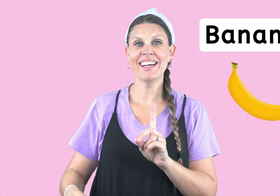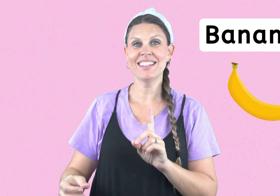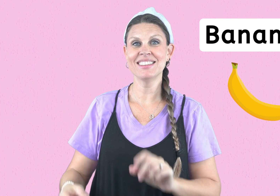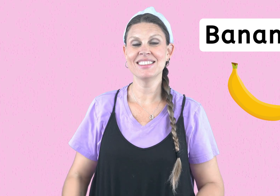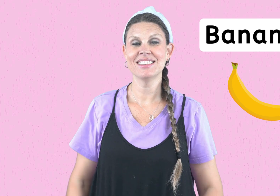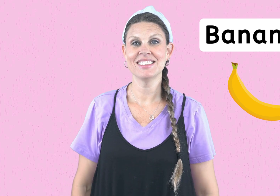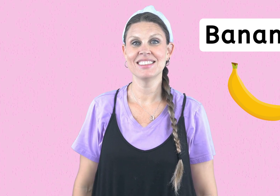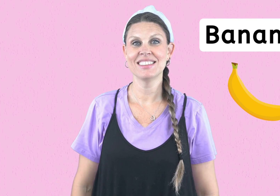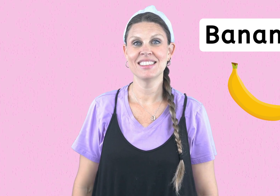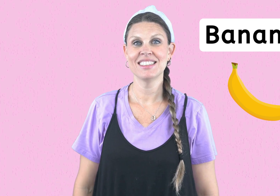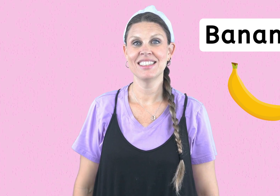banana.